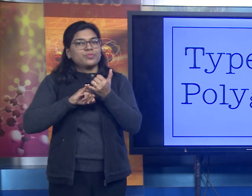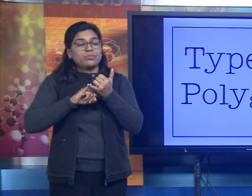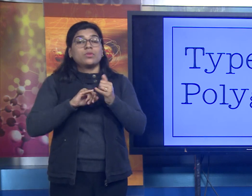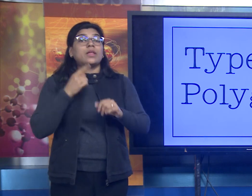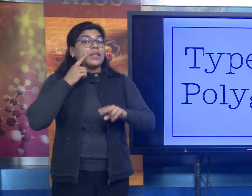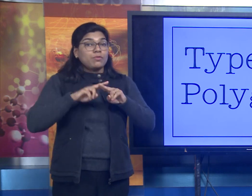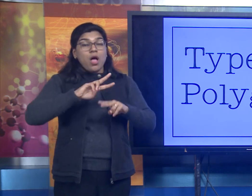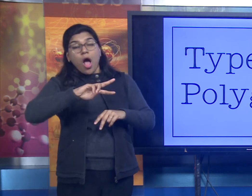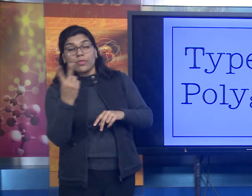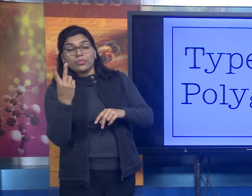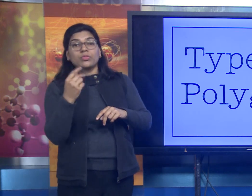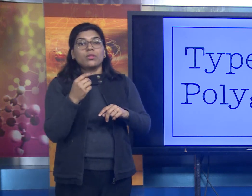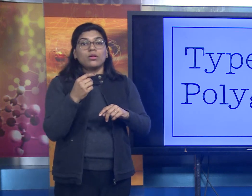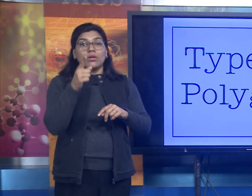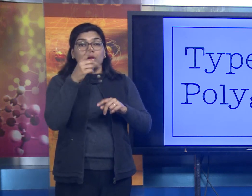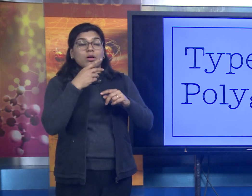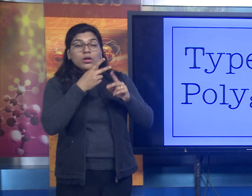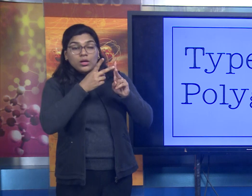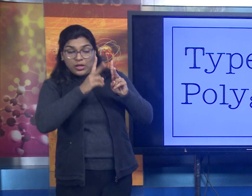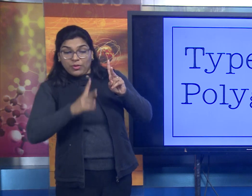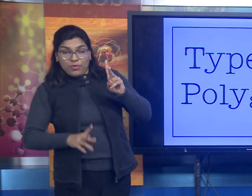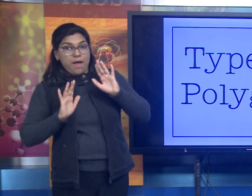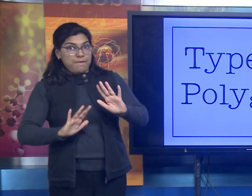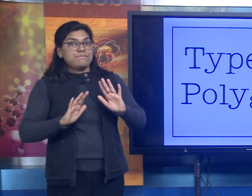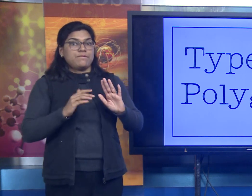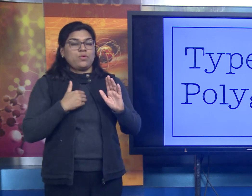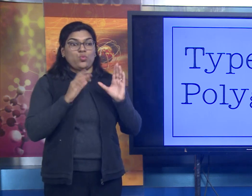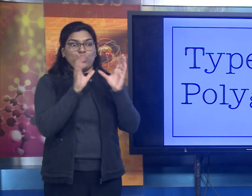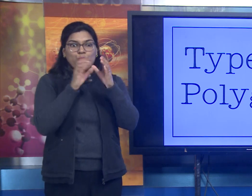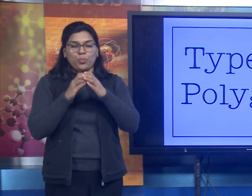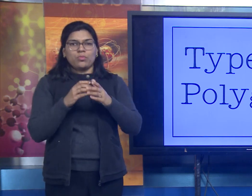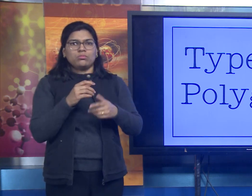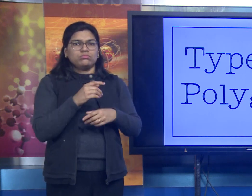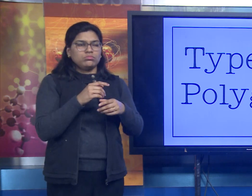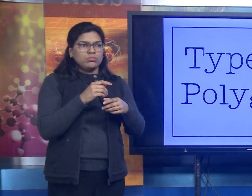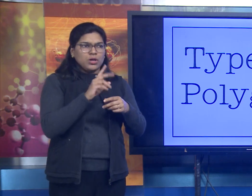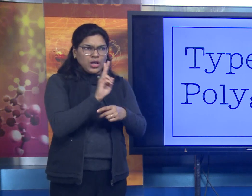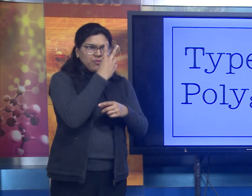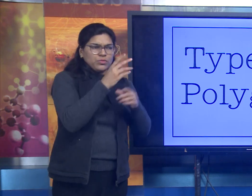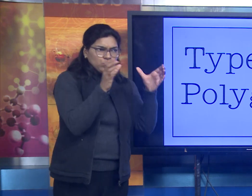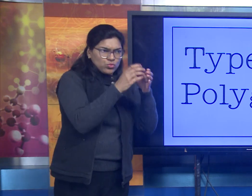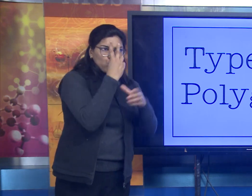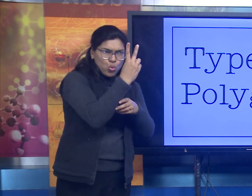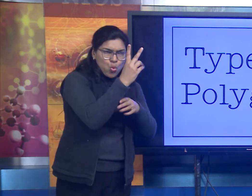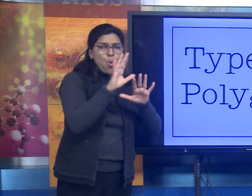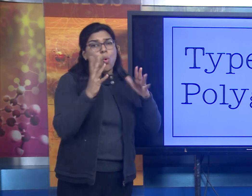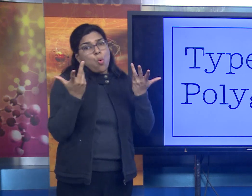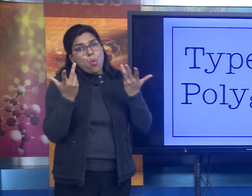we have understood. And polygons are also of different types.